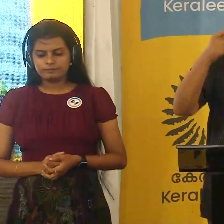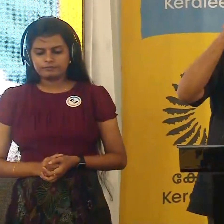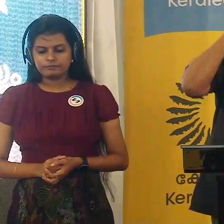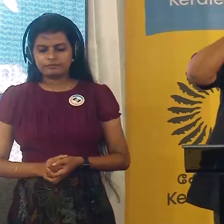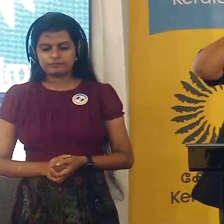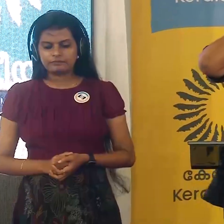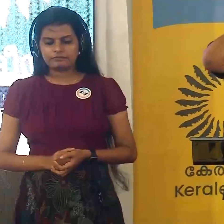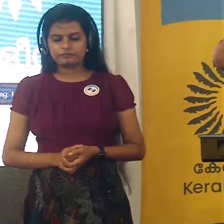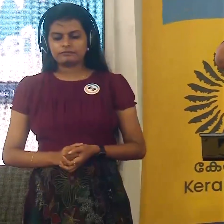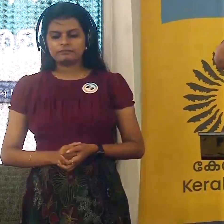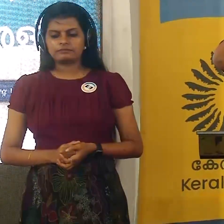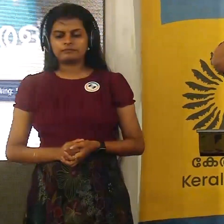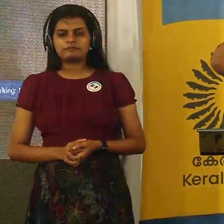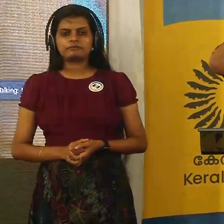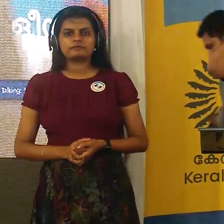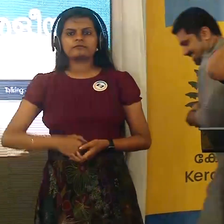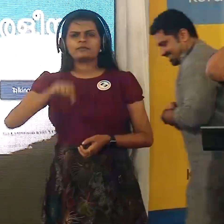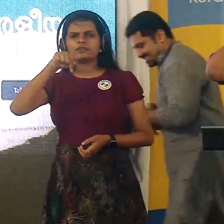let me address the question that just came.